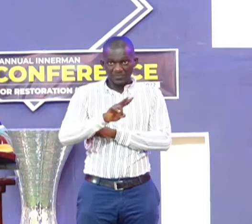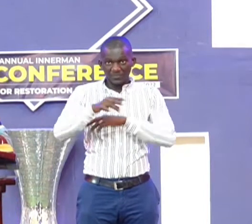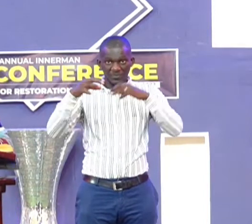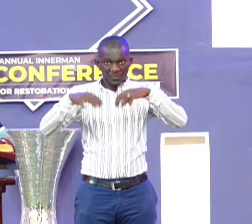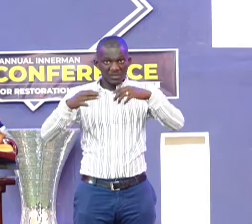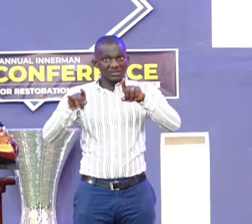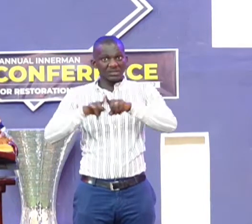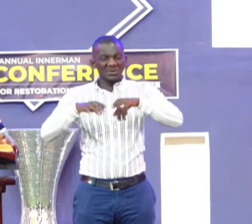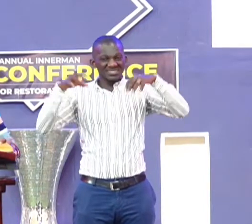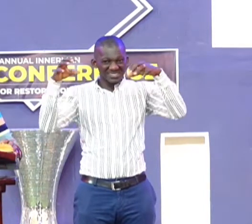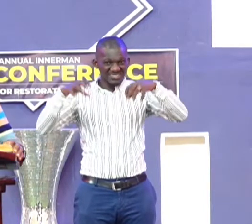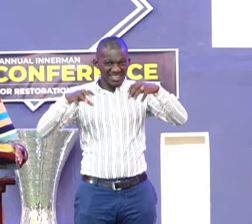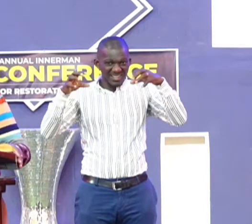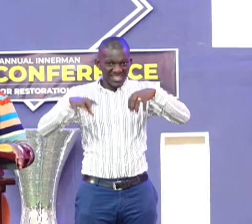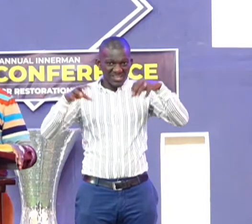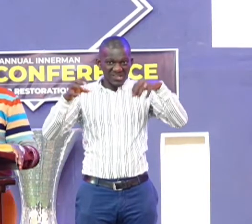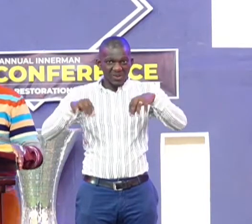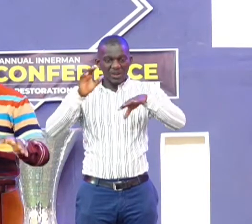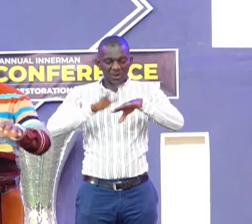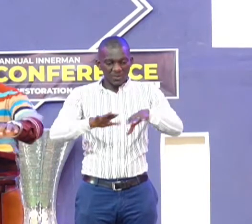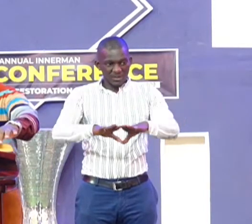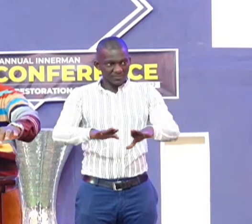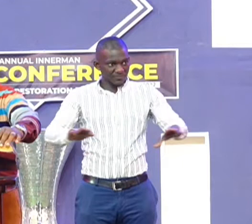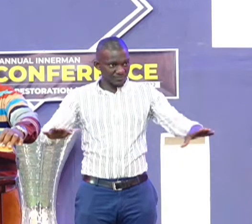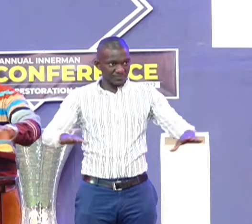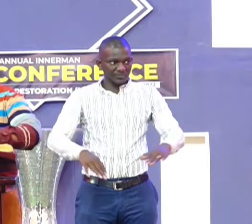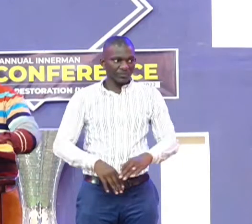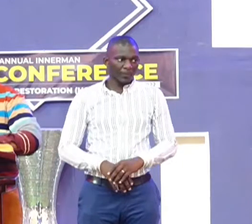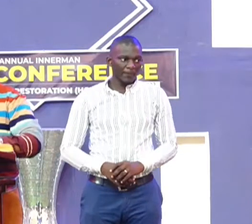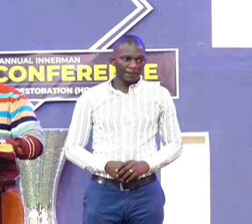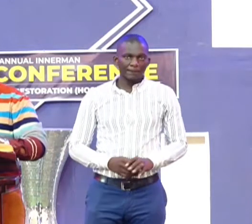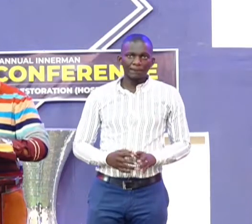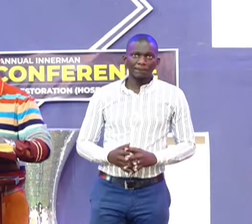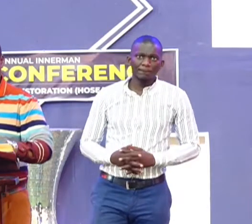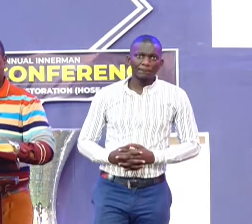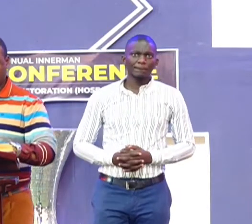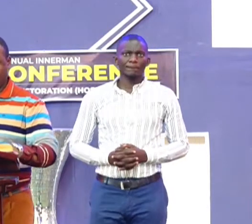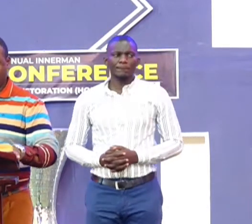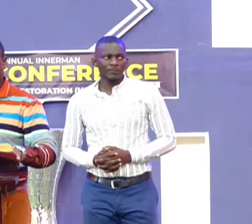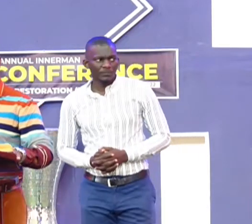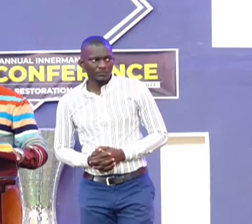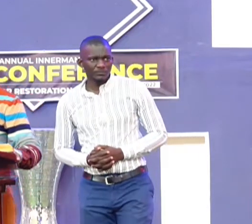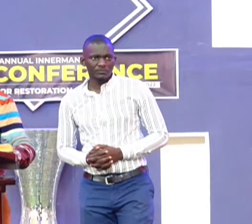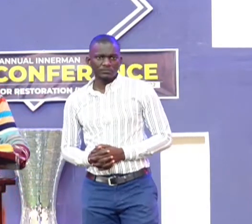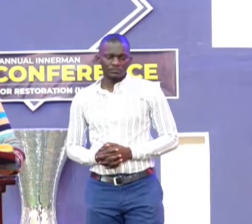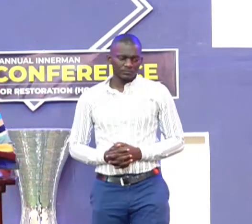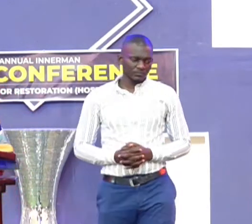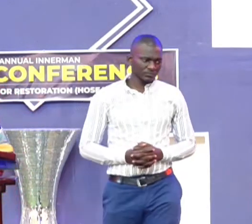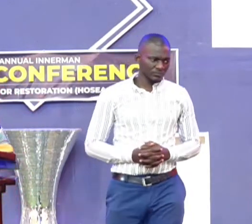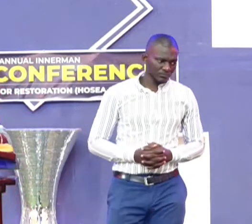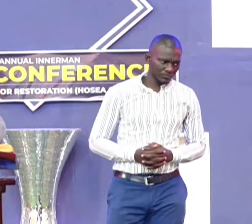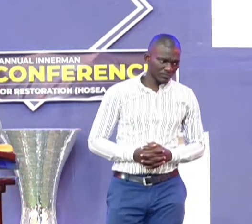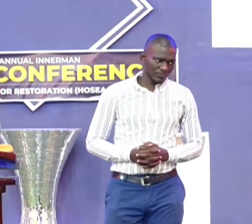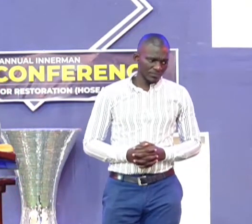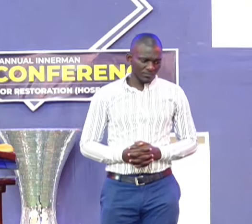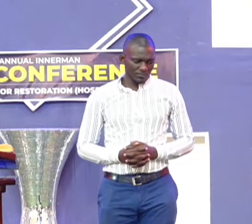ngekuba ya dumbi efikirire taka. Let us acknowledge the Lord. Let us press on to acknowledge